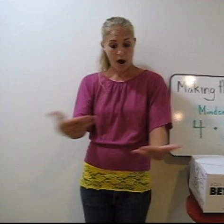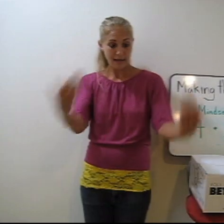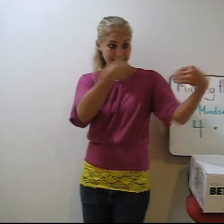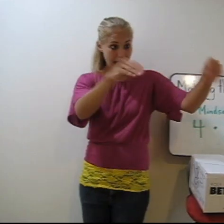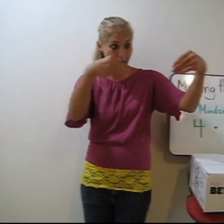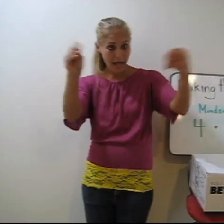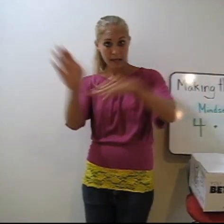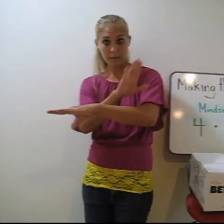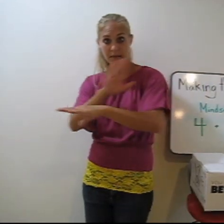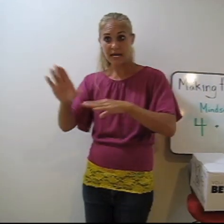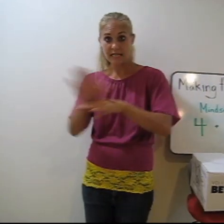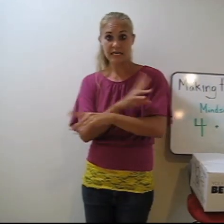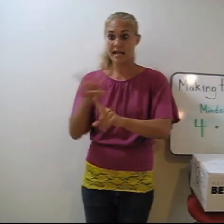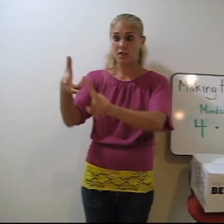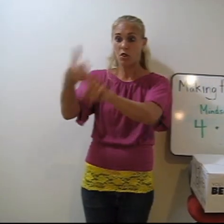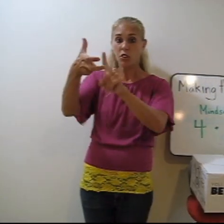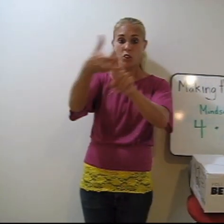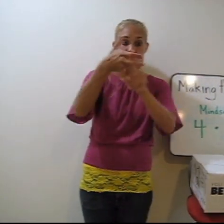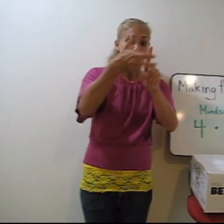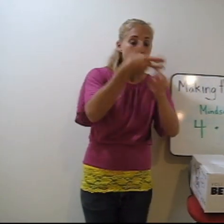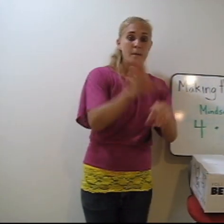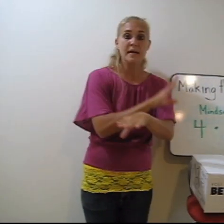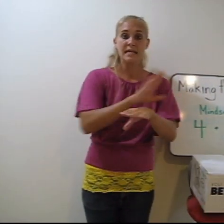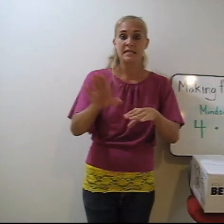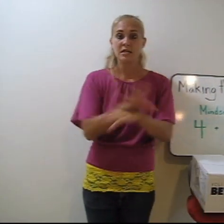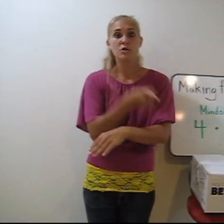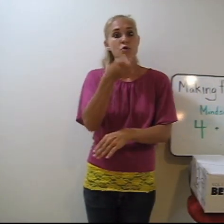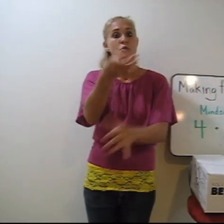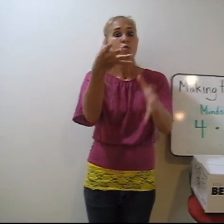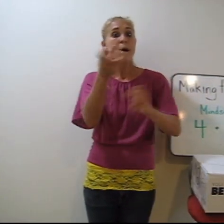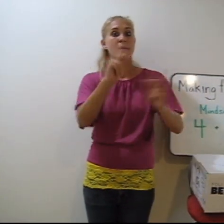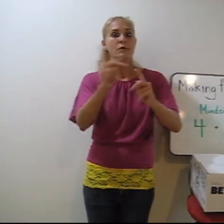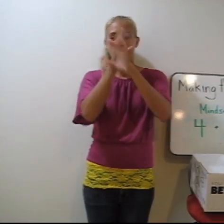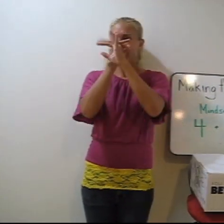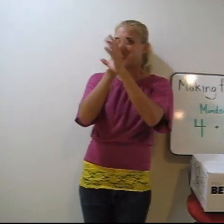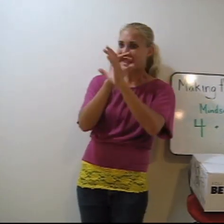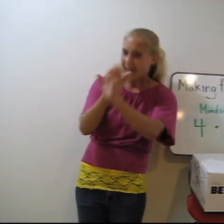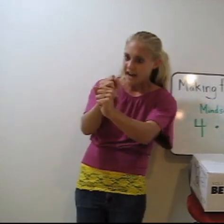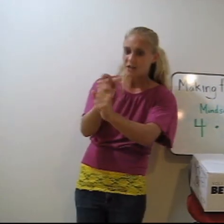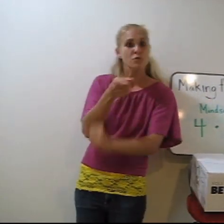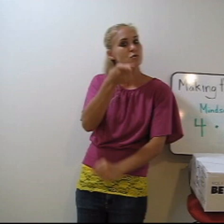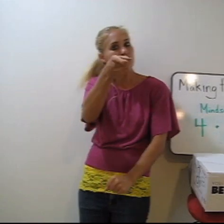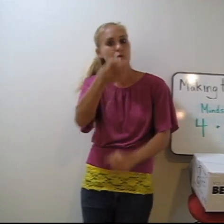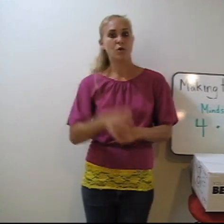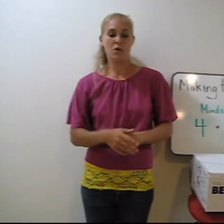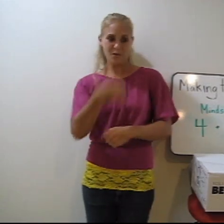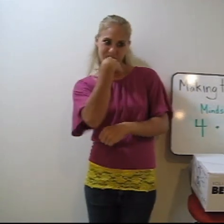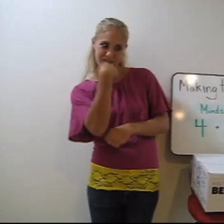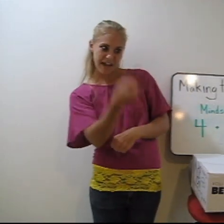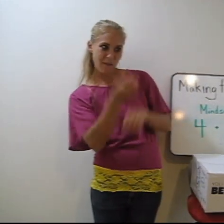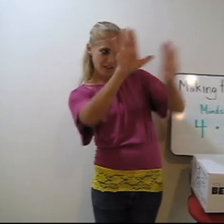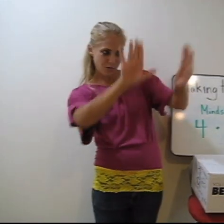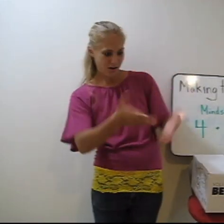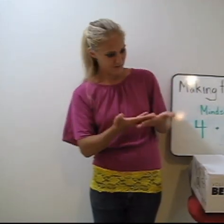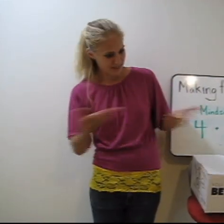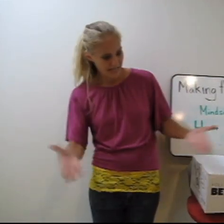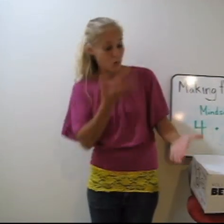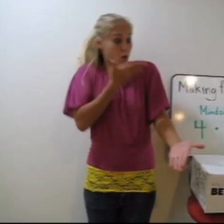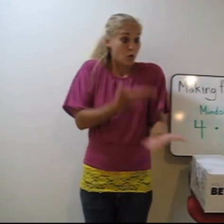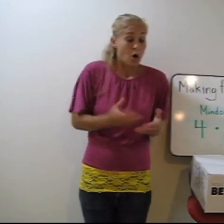particularly the recruiting business, you are in the attraction business. When you are telling people about this great product or great opportunity, they